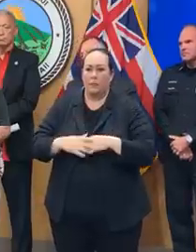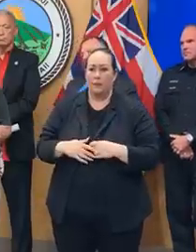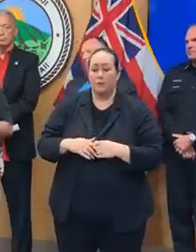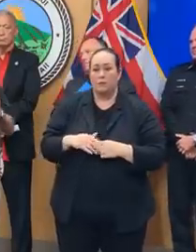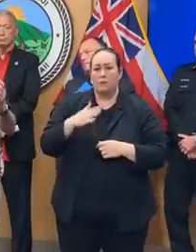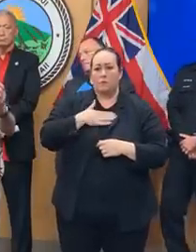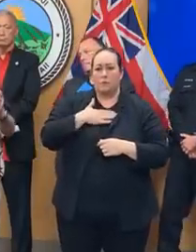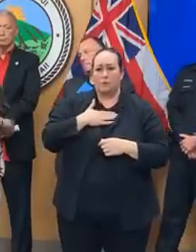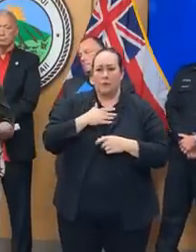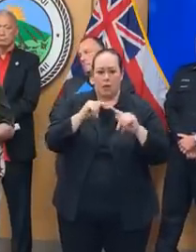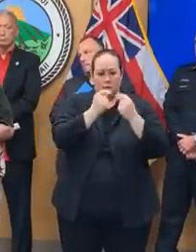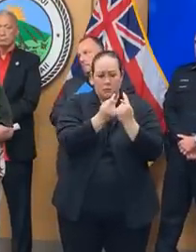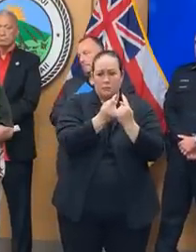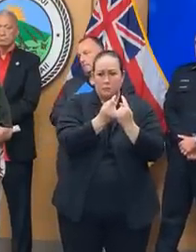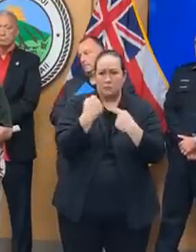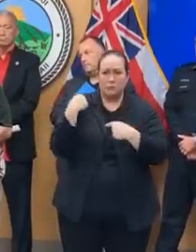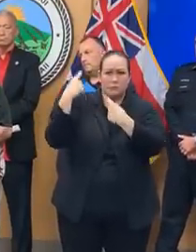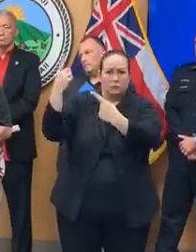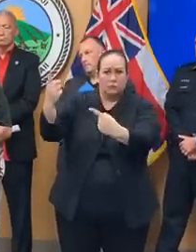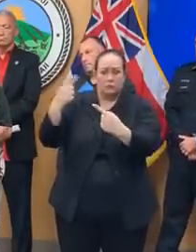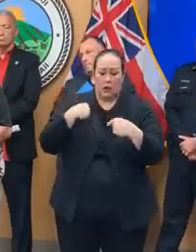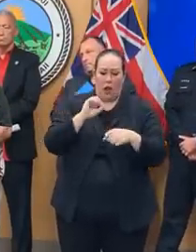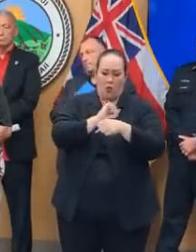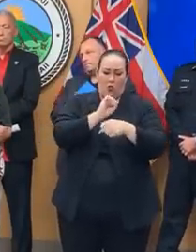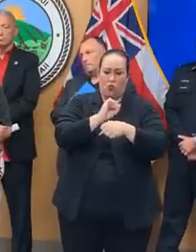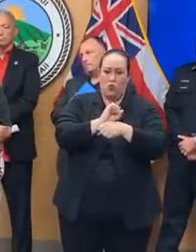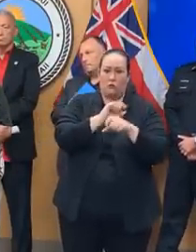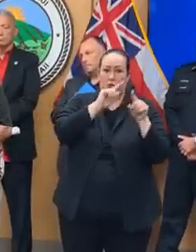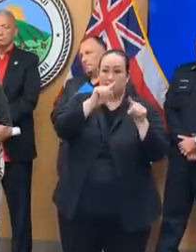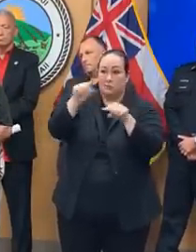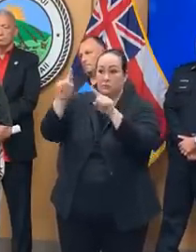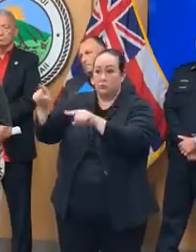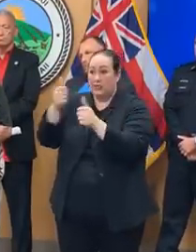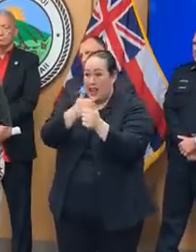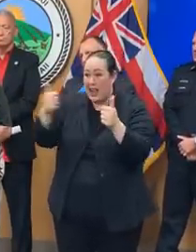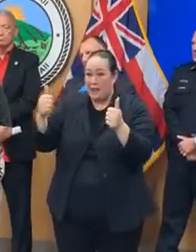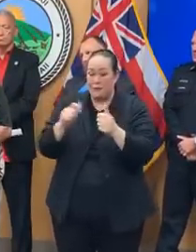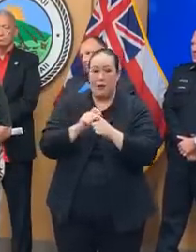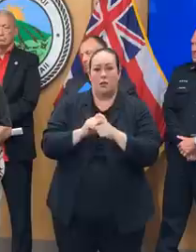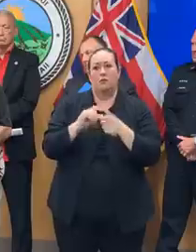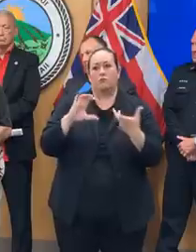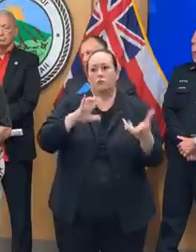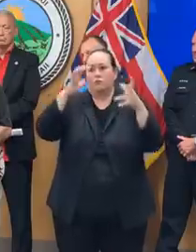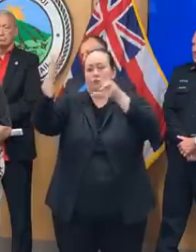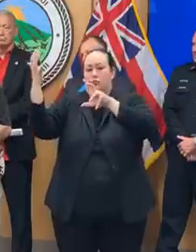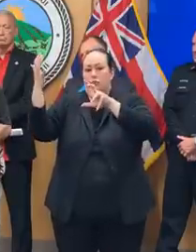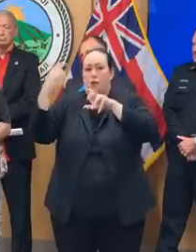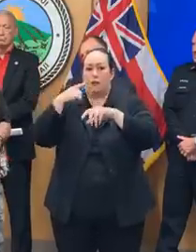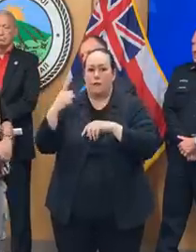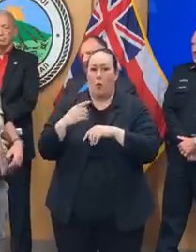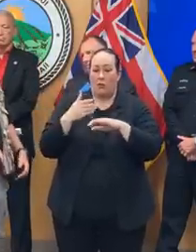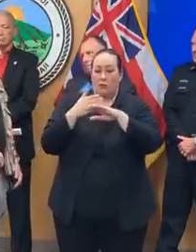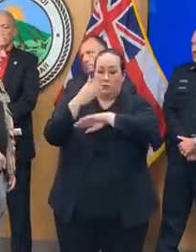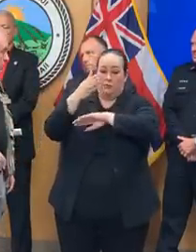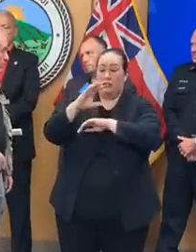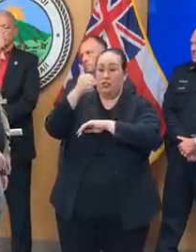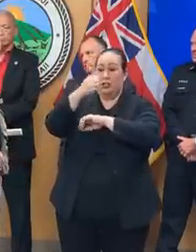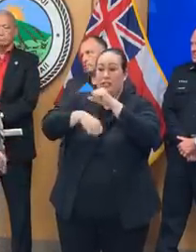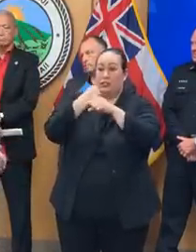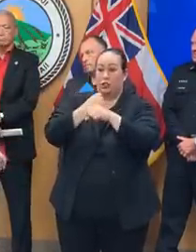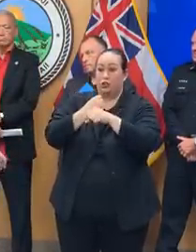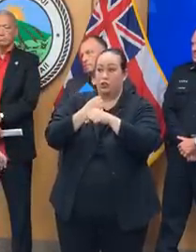United States for as long as it's existed. I have been in every major disaster in the United States for the past decade. This is